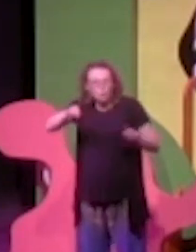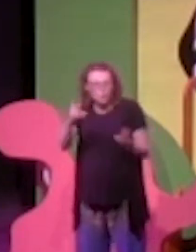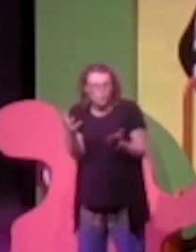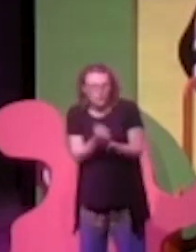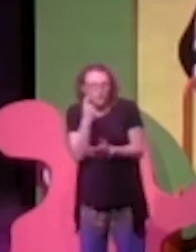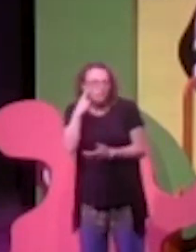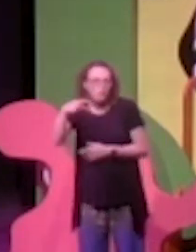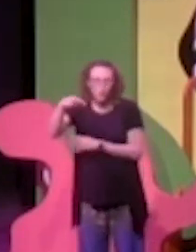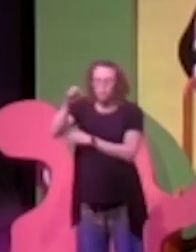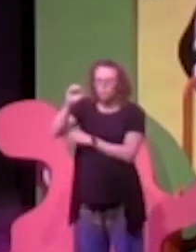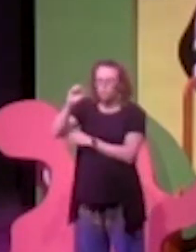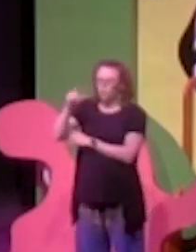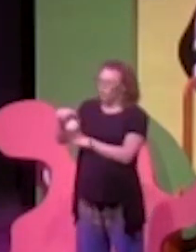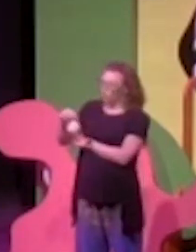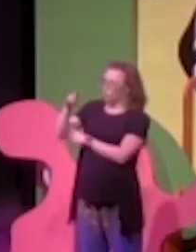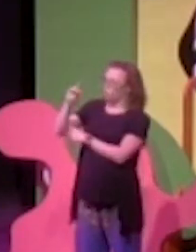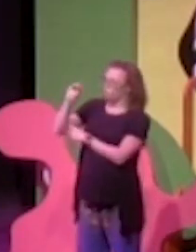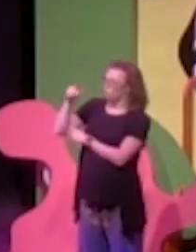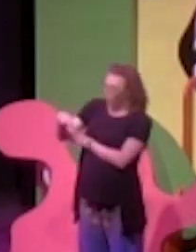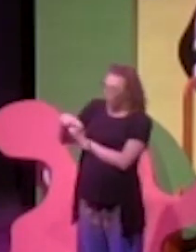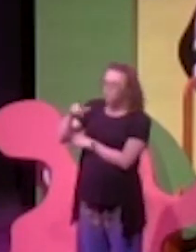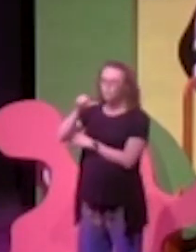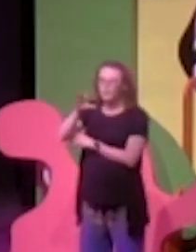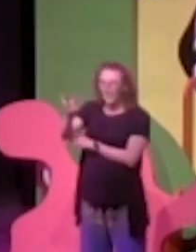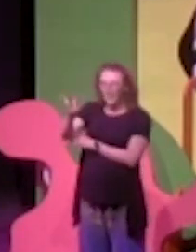jobs across the state. Mm-hmm. And I think...